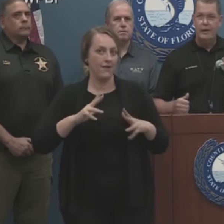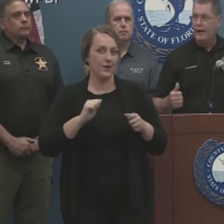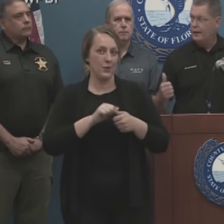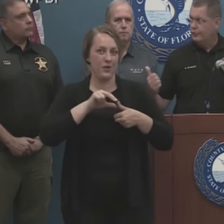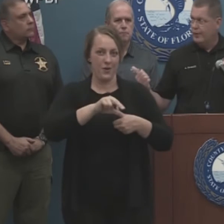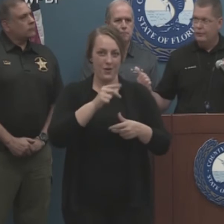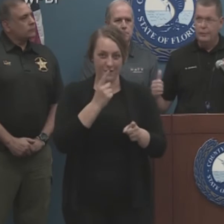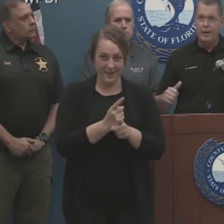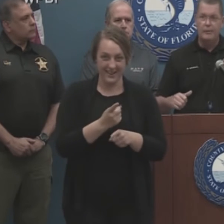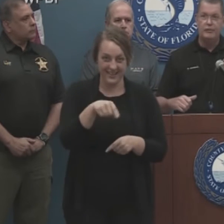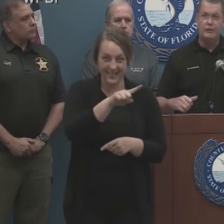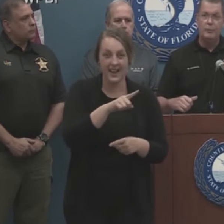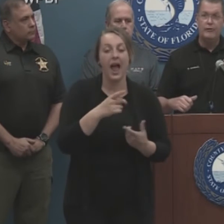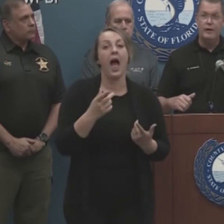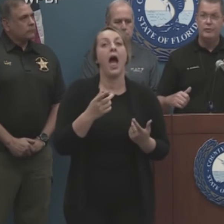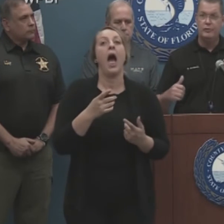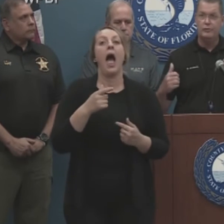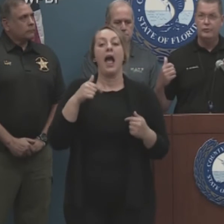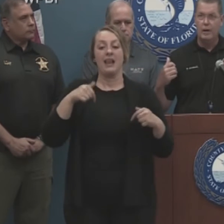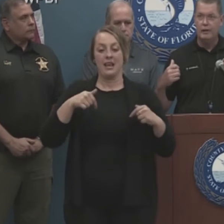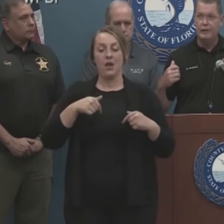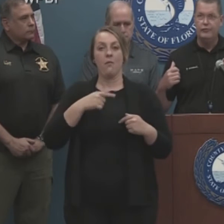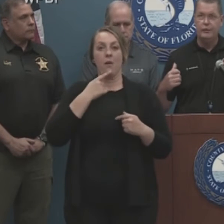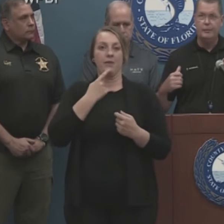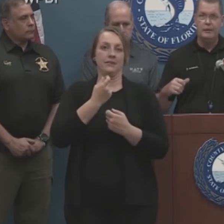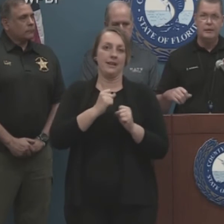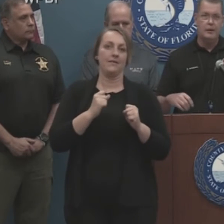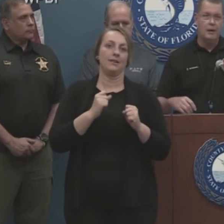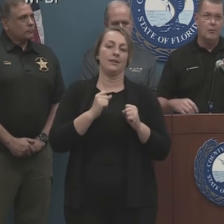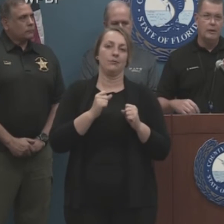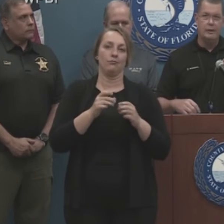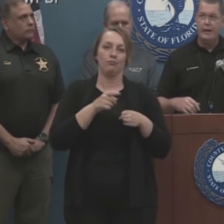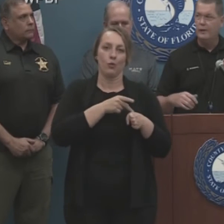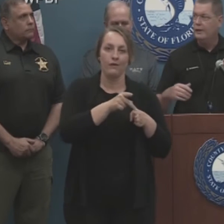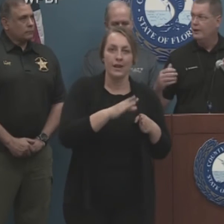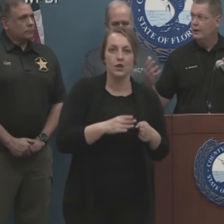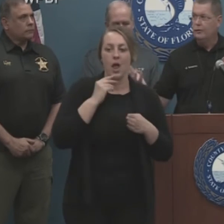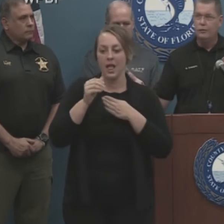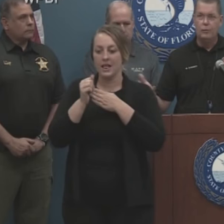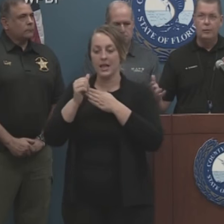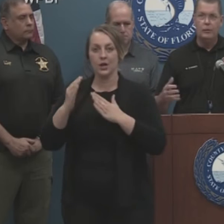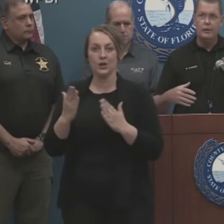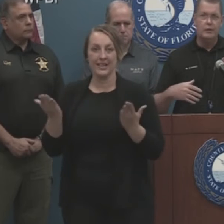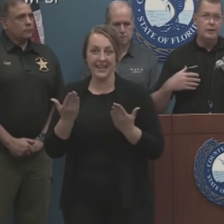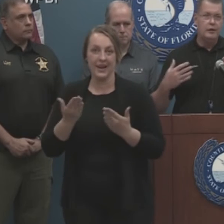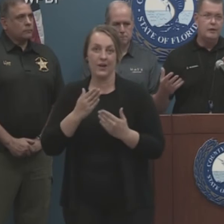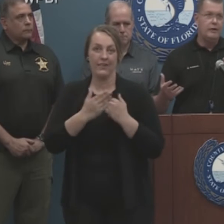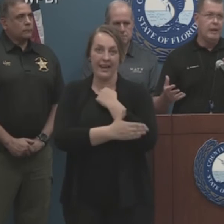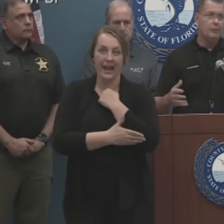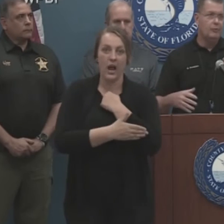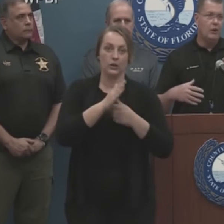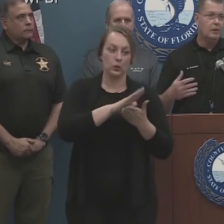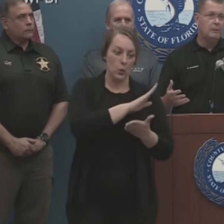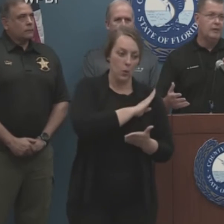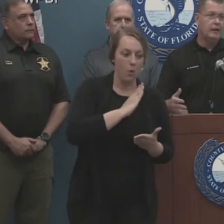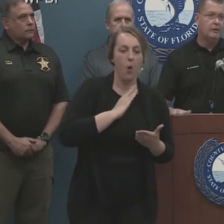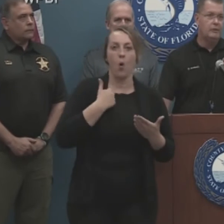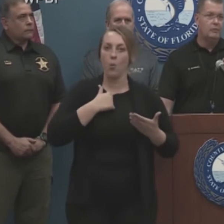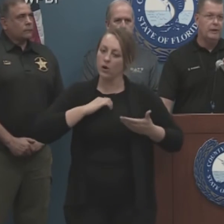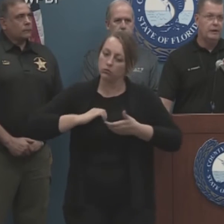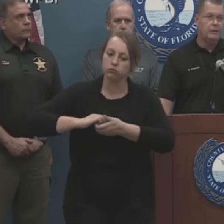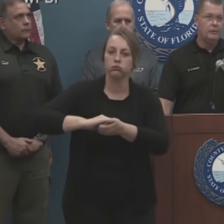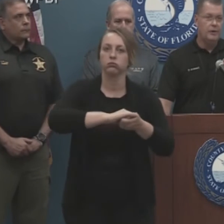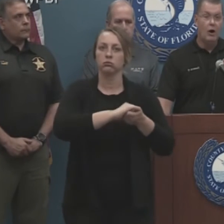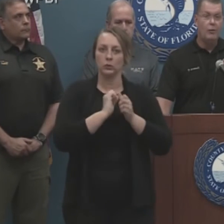storms. And especially public safety professionals, leadership in Martin County, school board, you name it. We all come